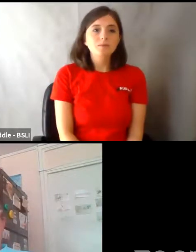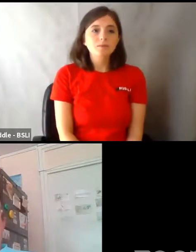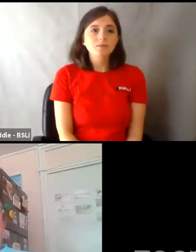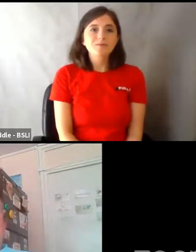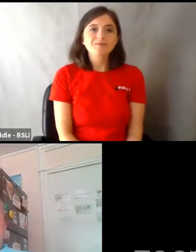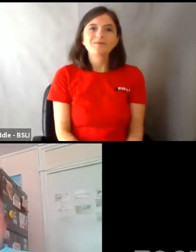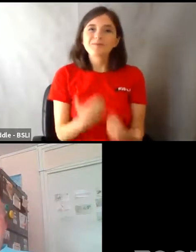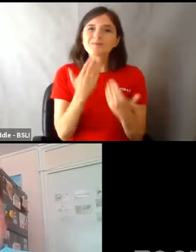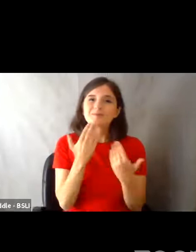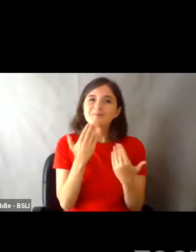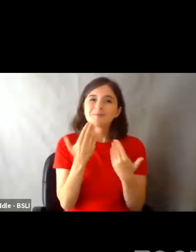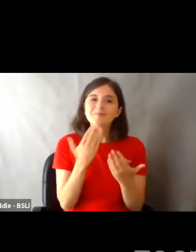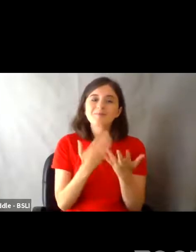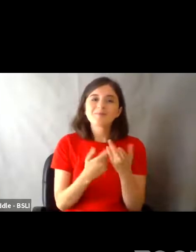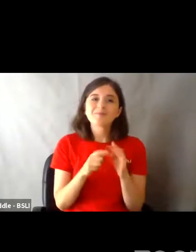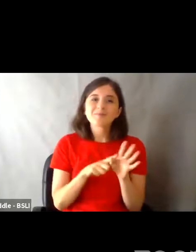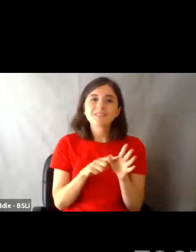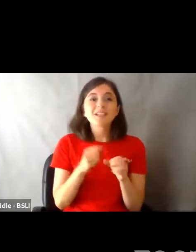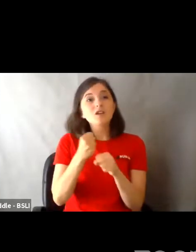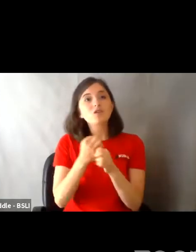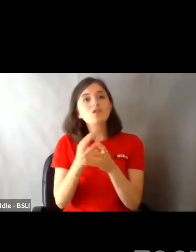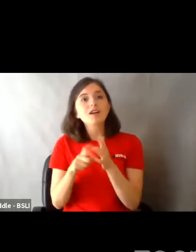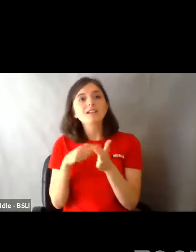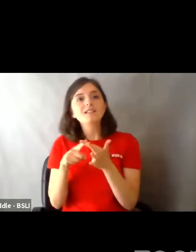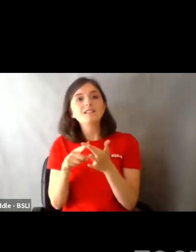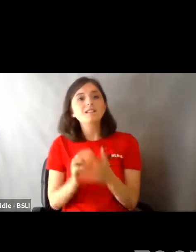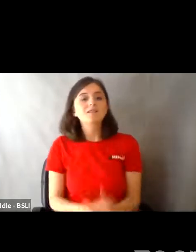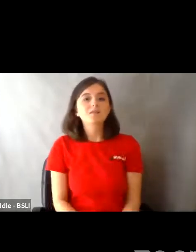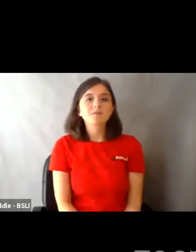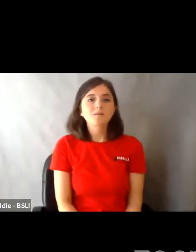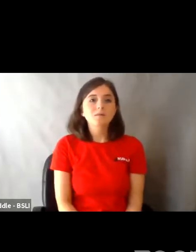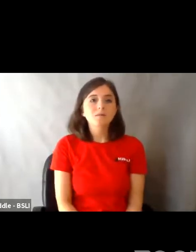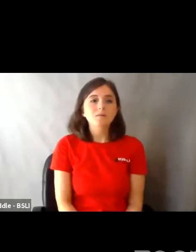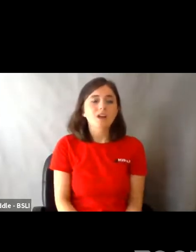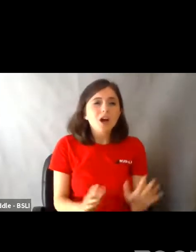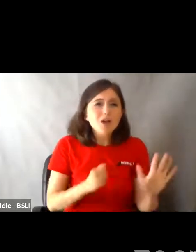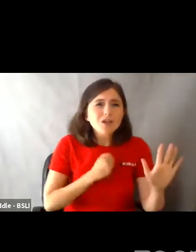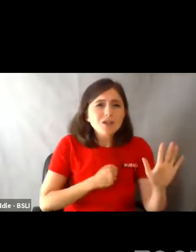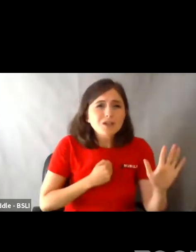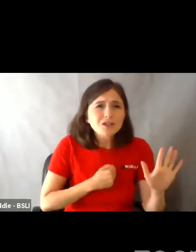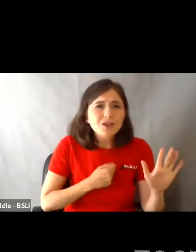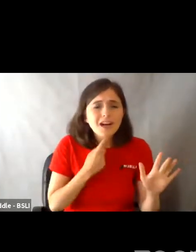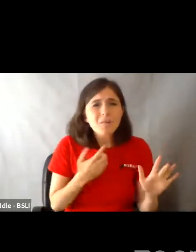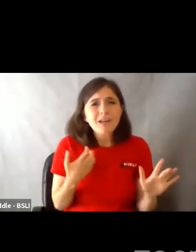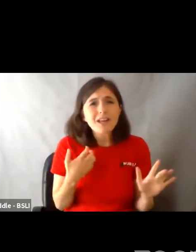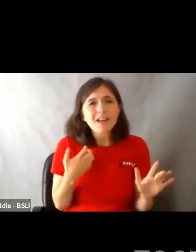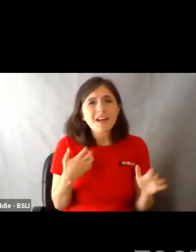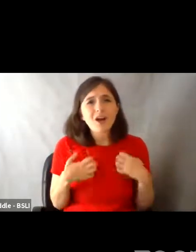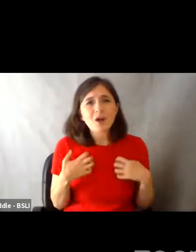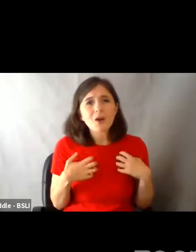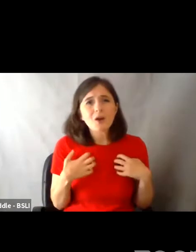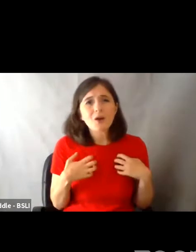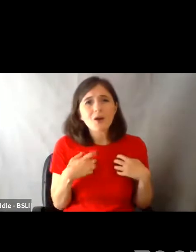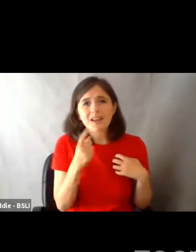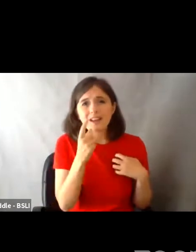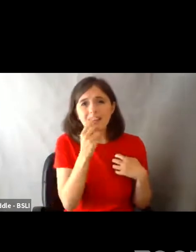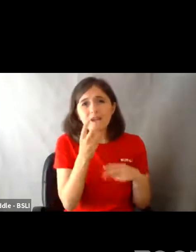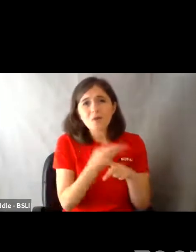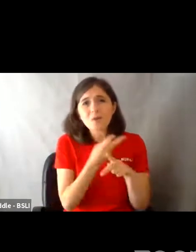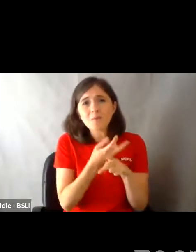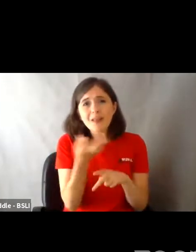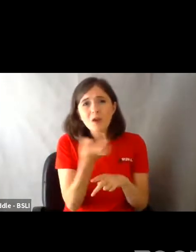Brilliant. Thank you, Mandy. Grace? Sorry, could I be really annoying and ask to repeat the question,